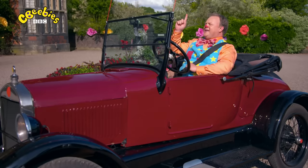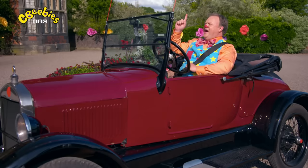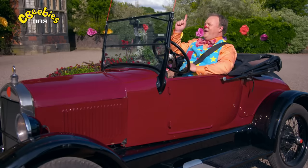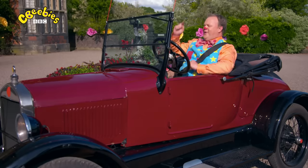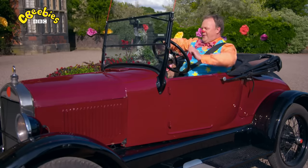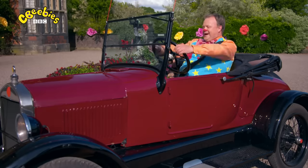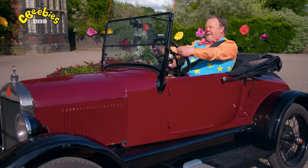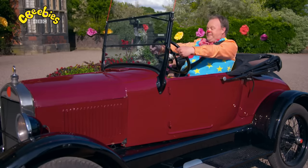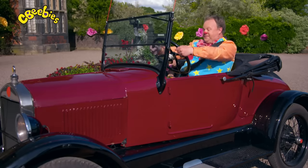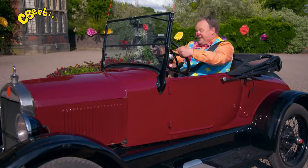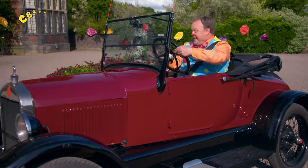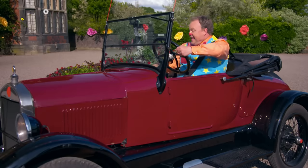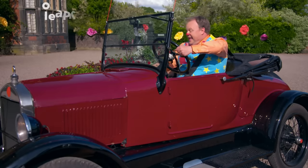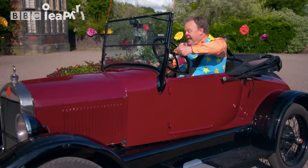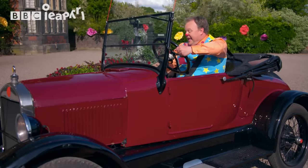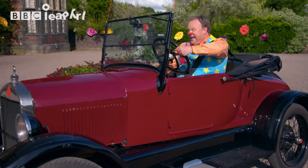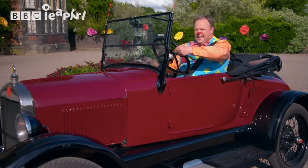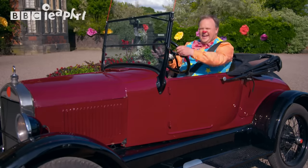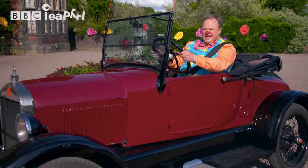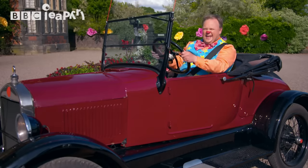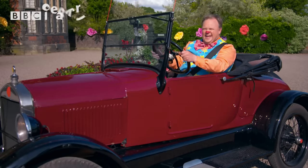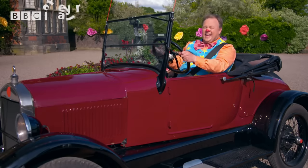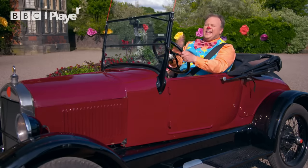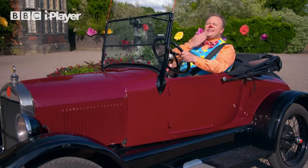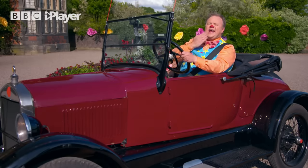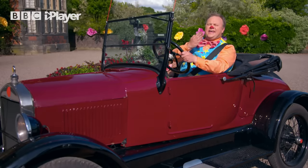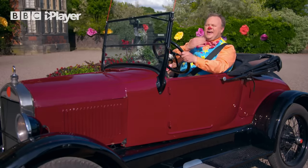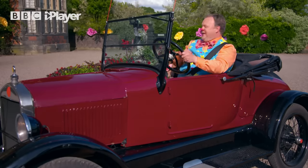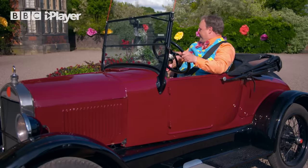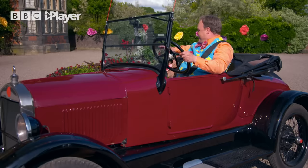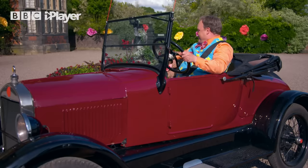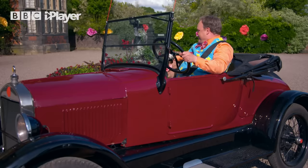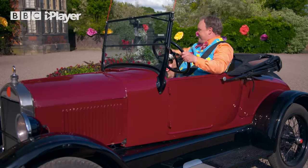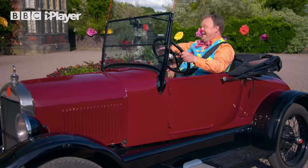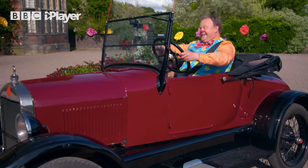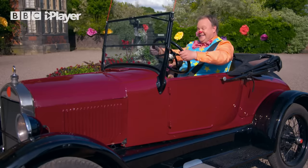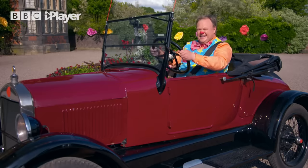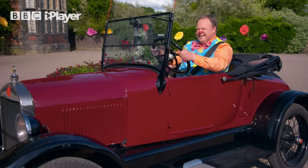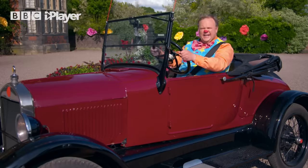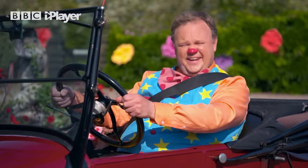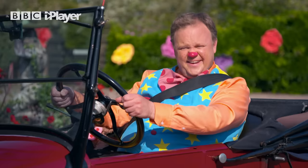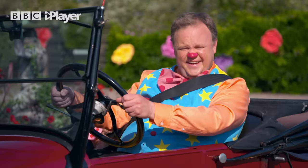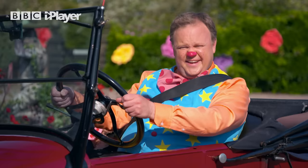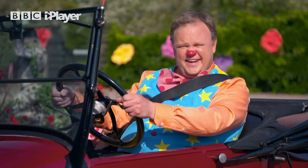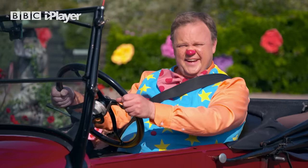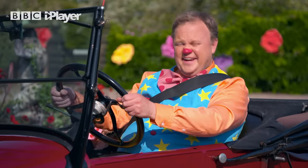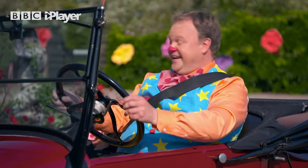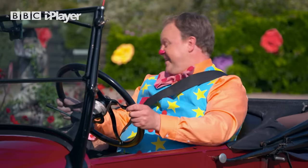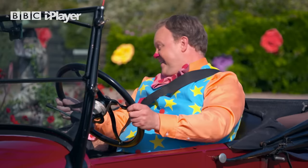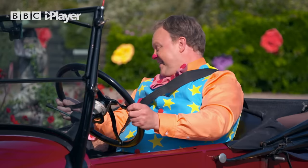go! Have a great day, Mr. Tumble! Thank you! Before you go, please could you show us the sign